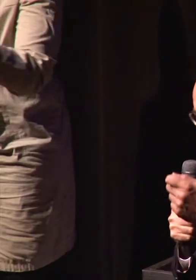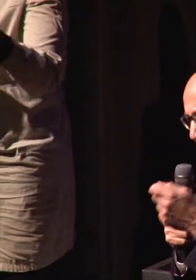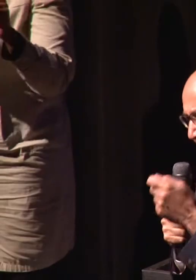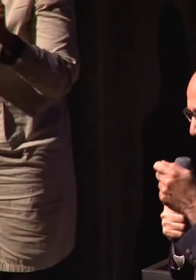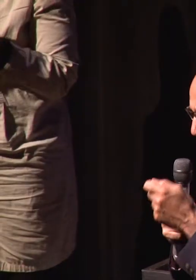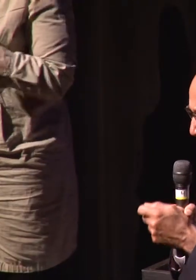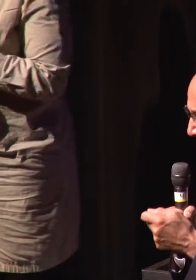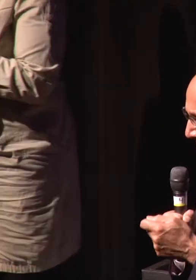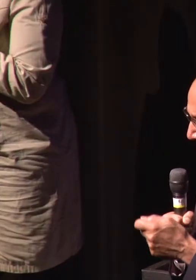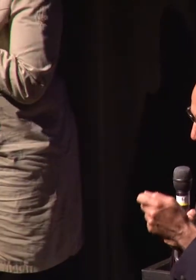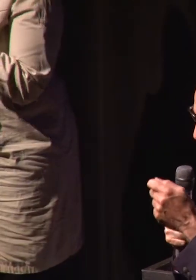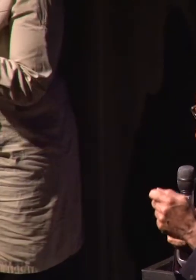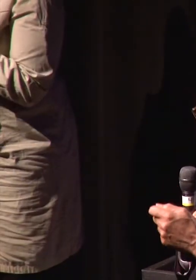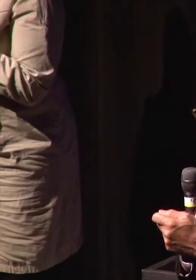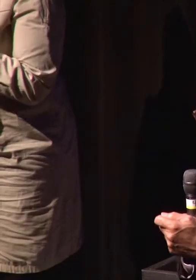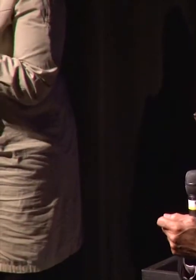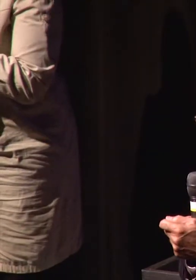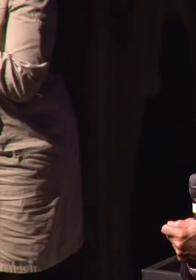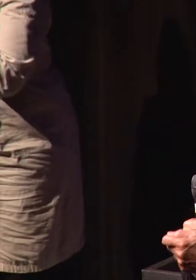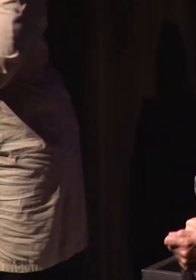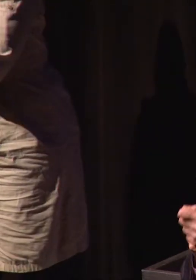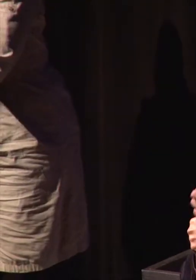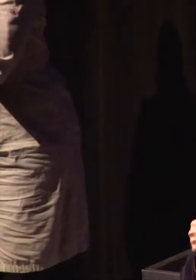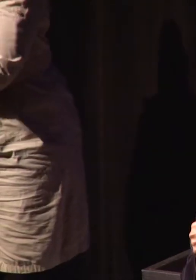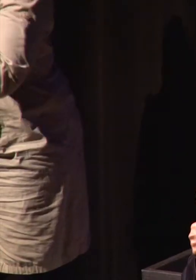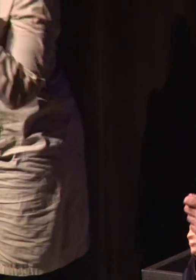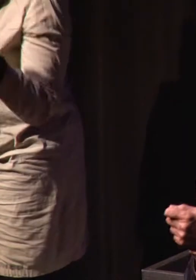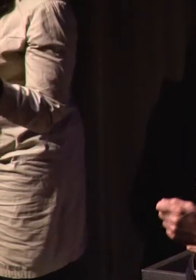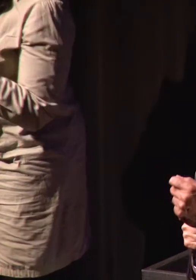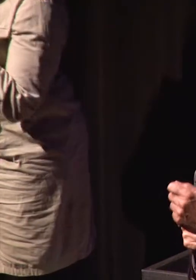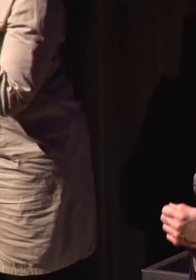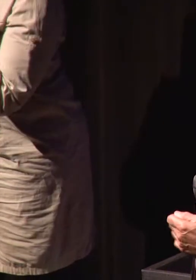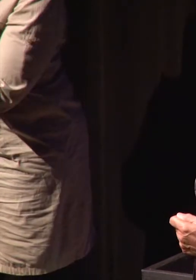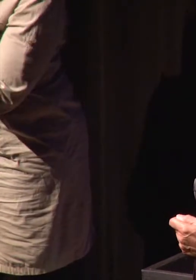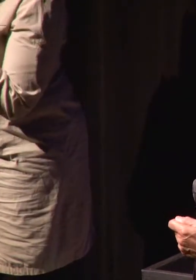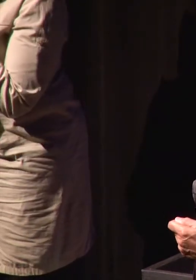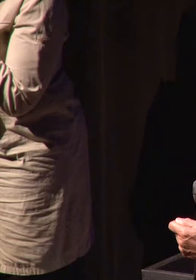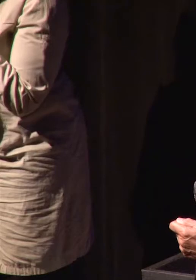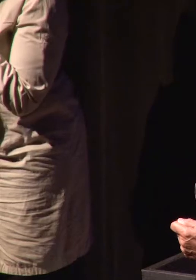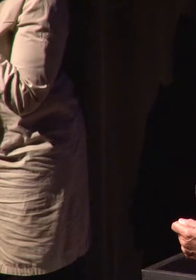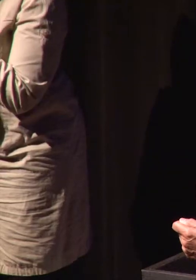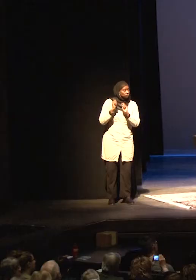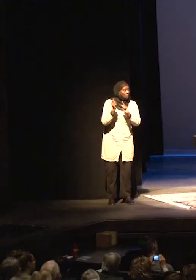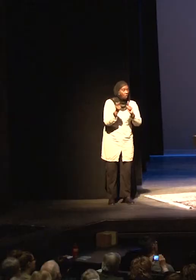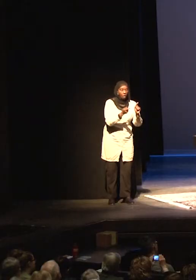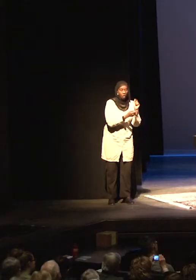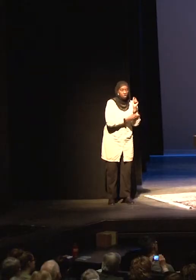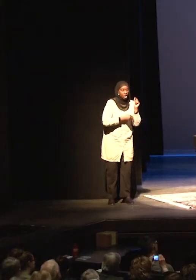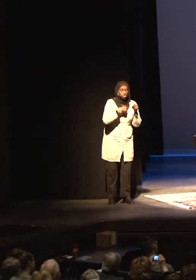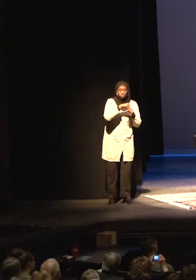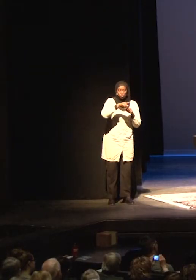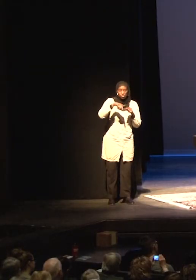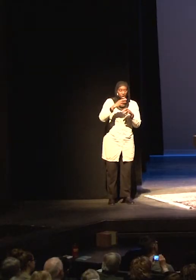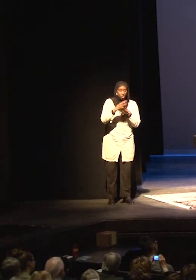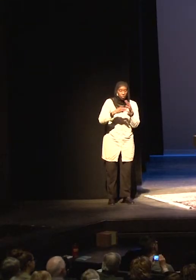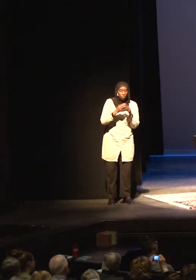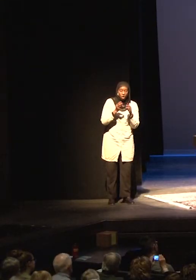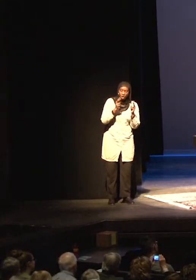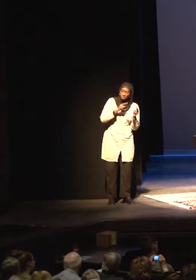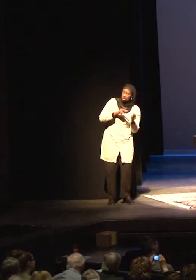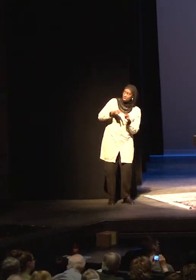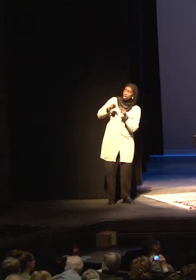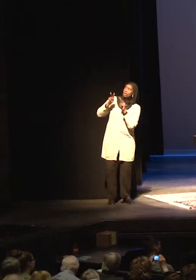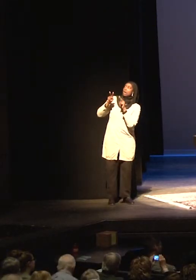The rest of the world enviously look towards America, look towards the blessed nation of America, and envies us for